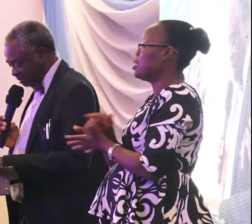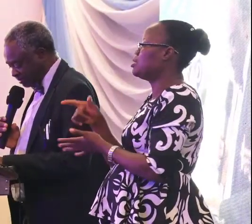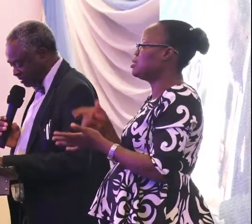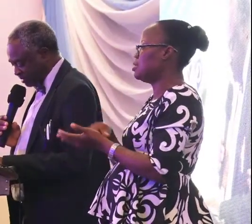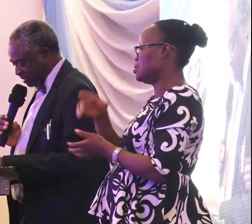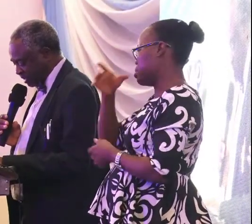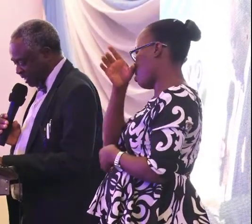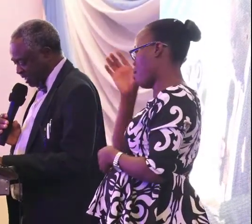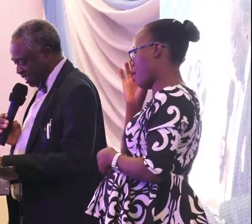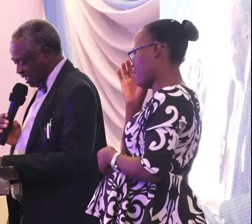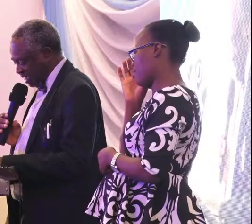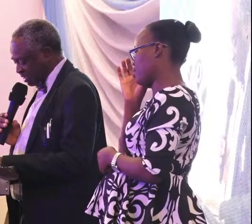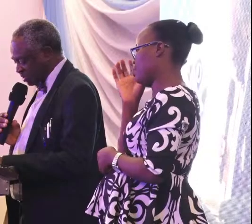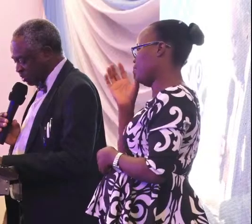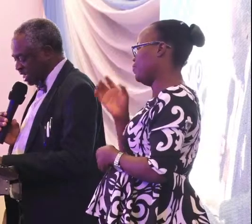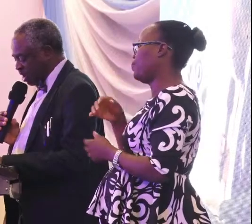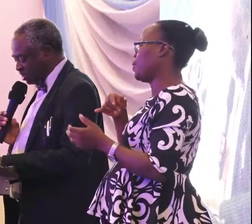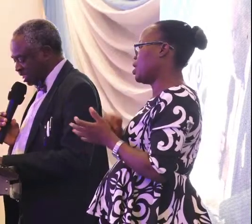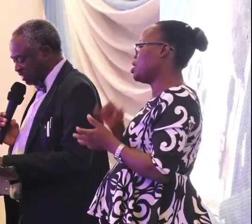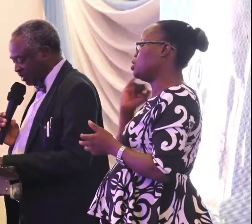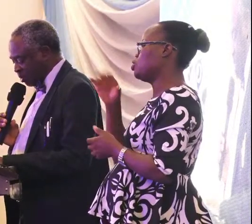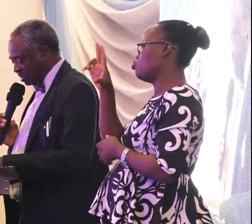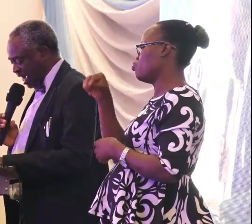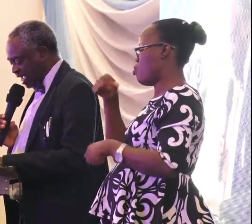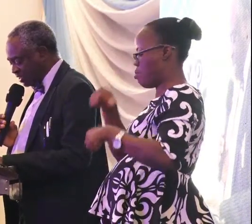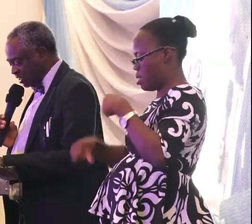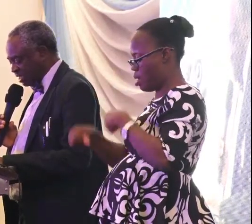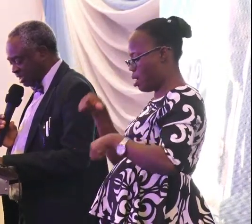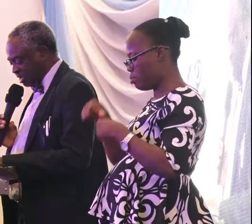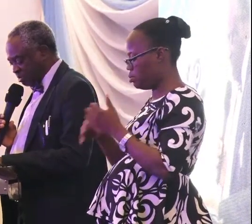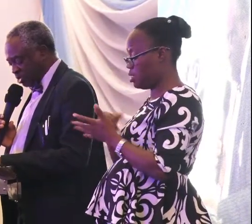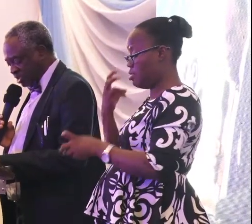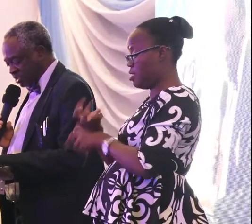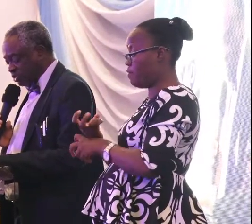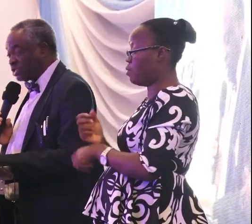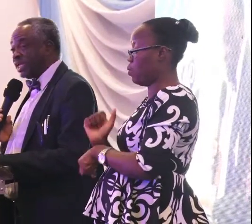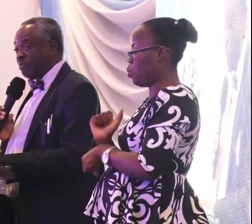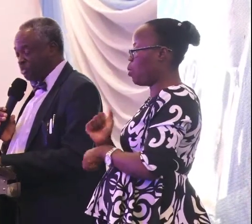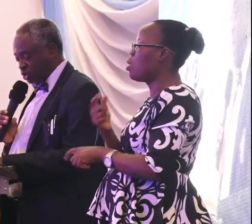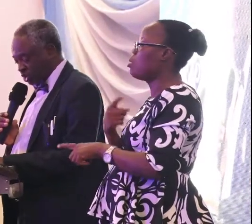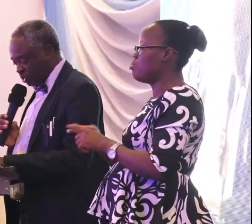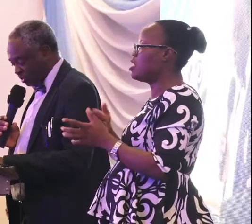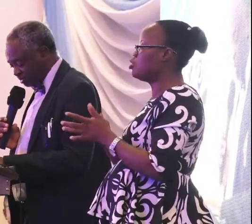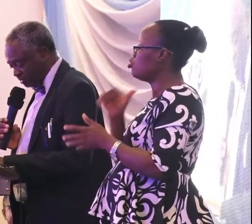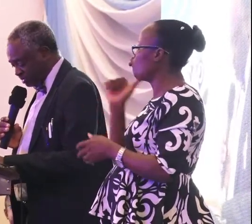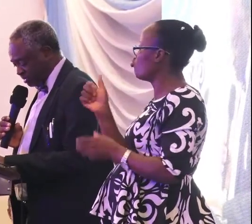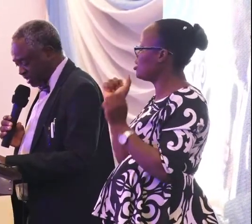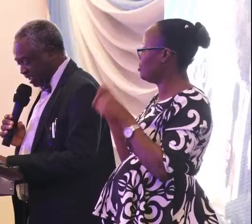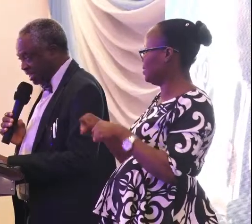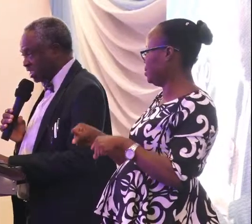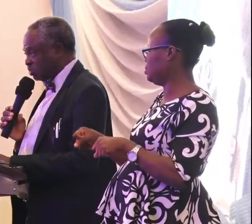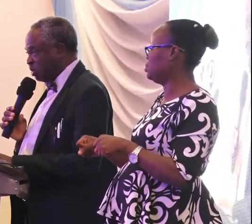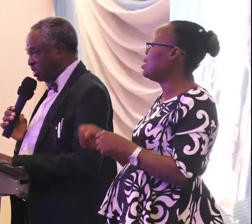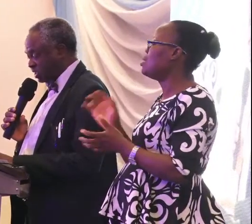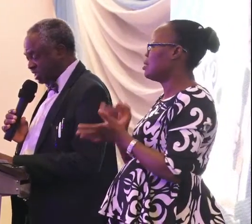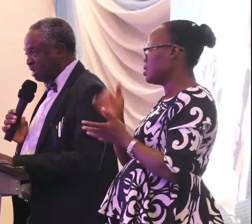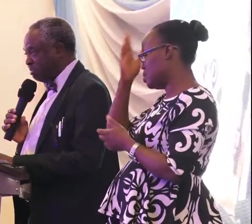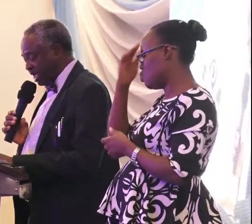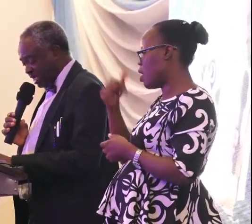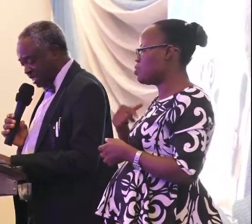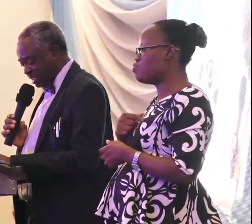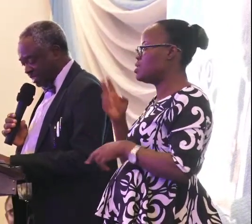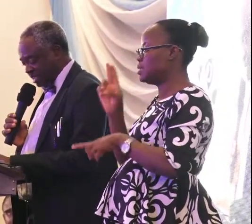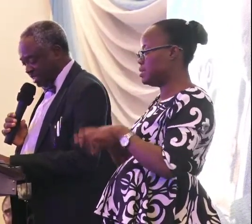crime. It is no doubt a difficult task, but it is not impossible. And that is why we see